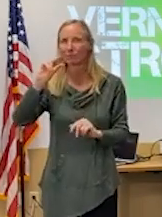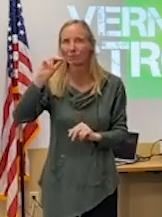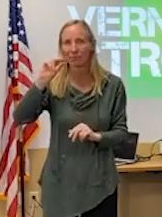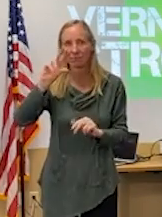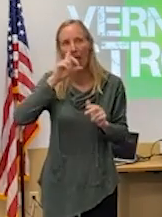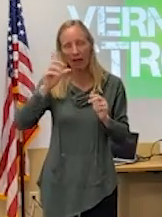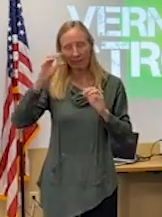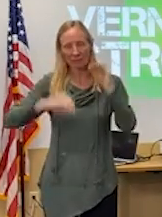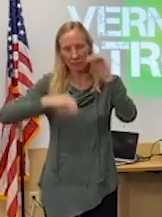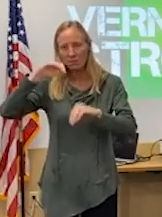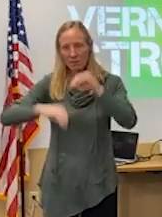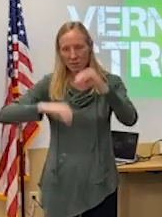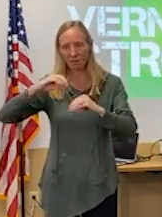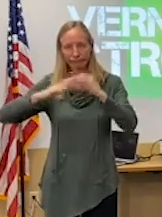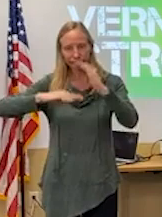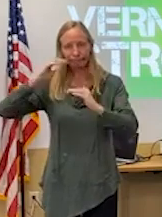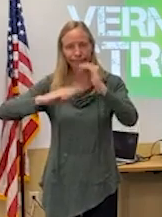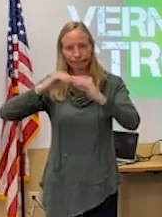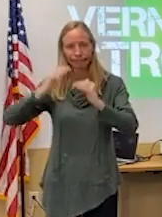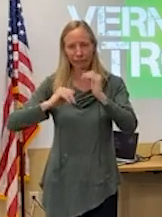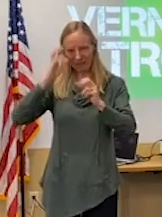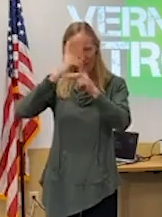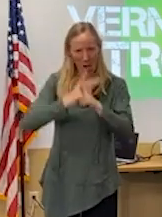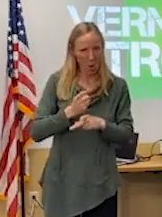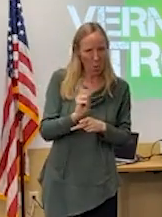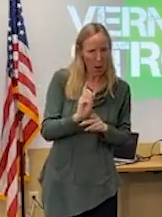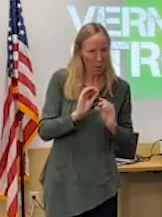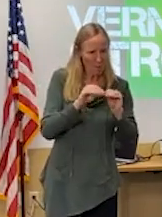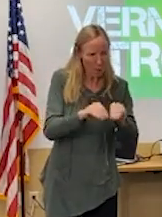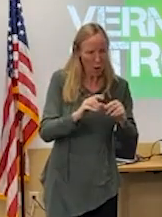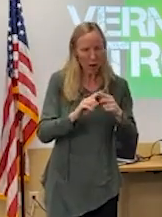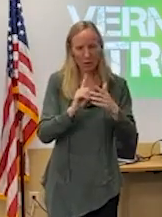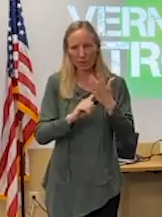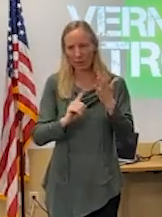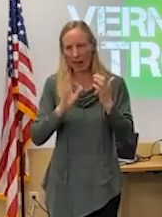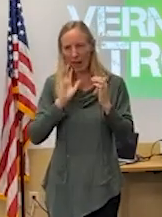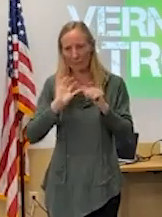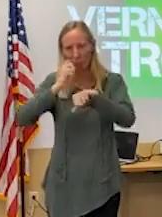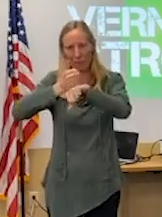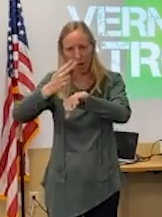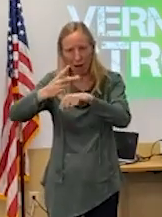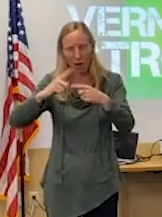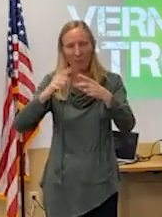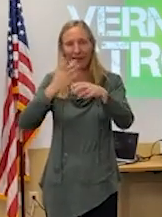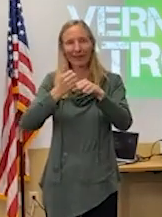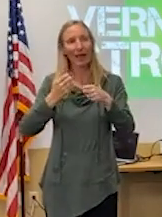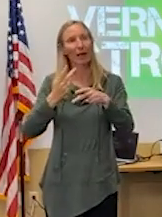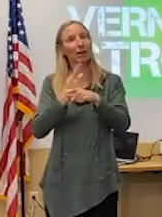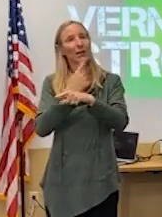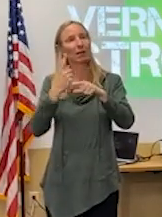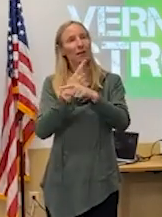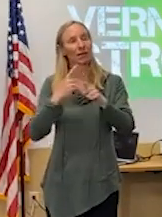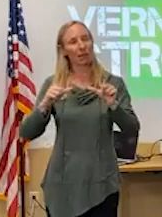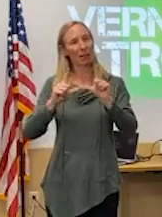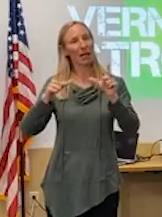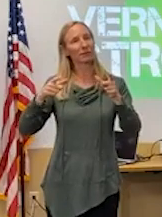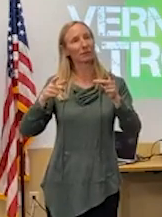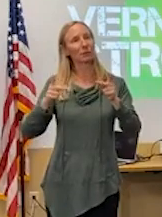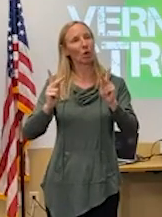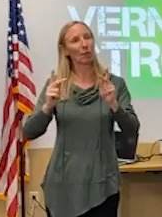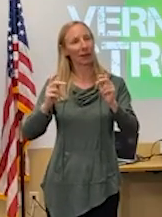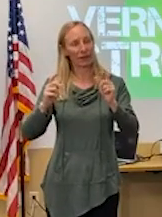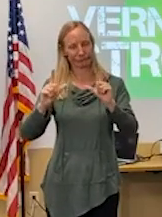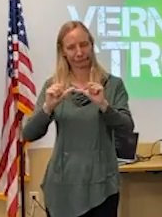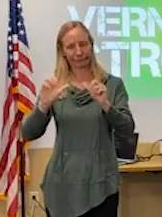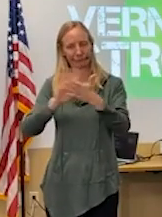with the individuals as to where they're going to be located, the permitting for putting them in place, and